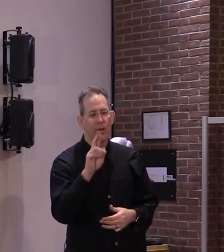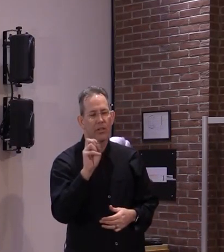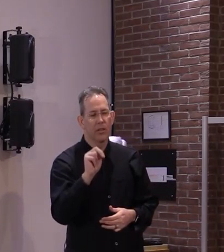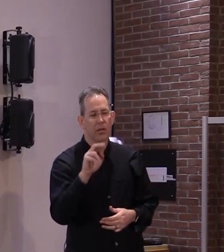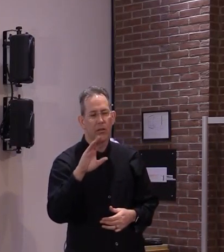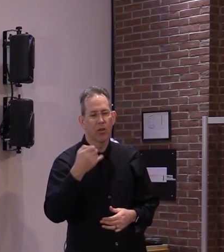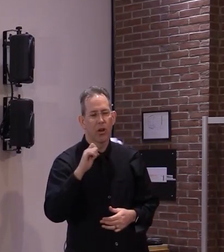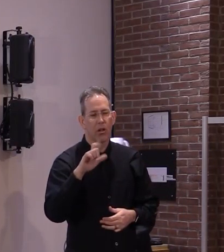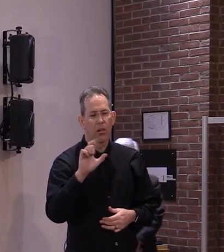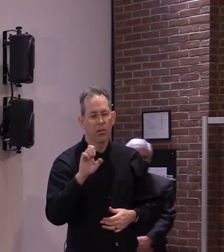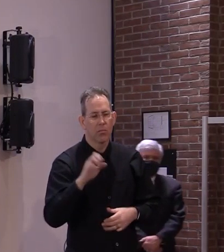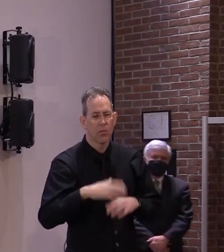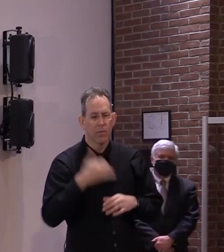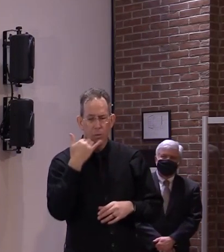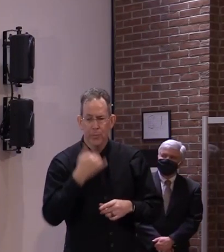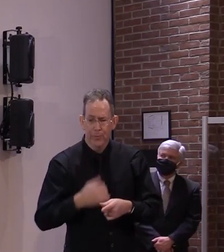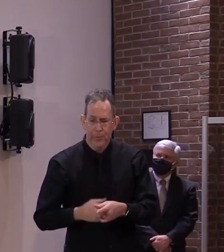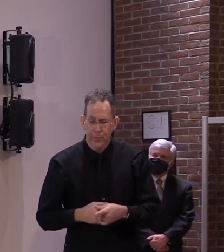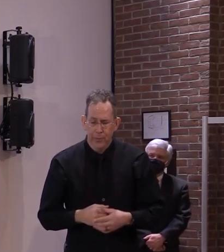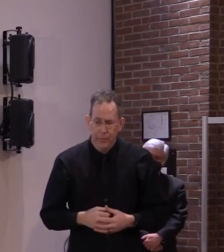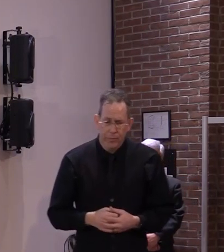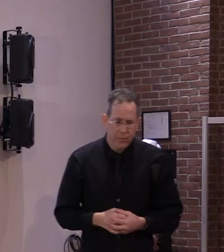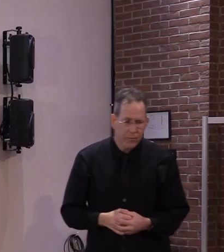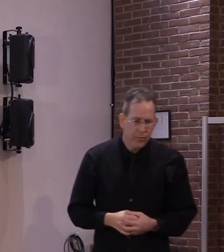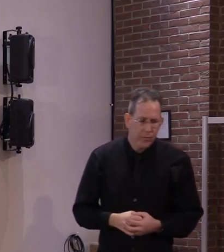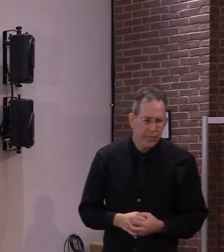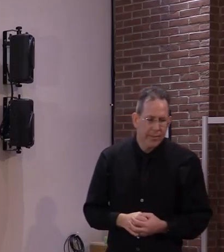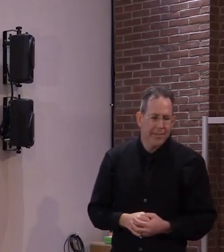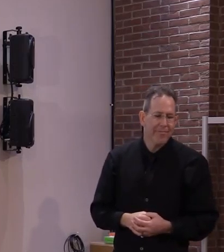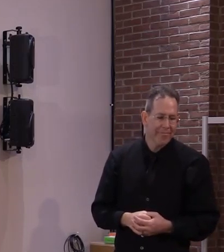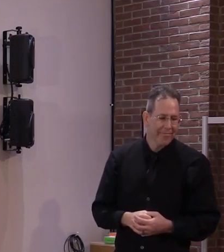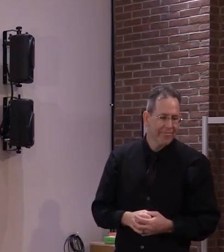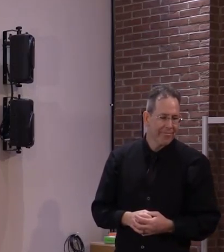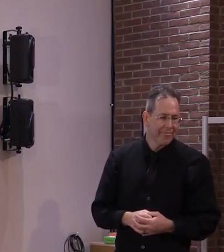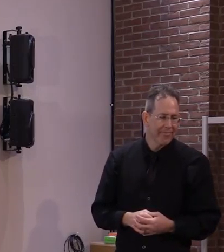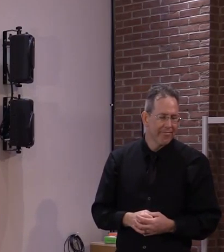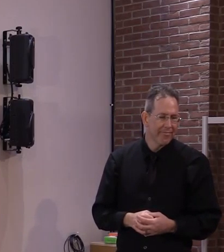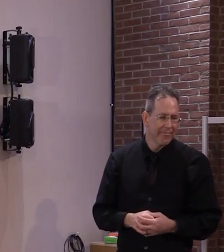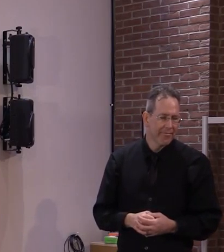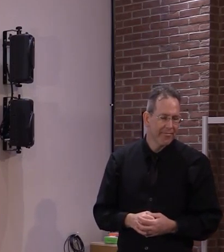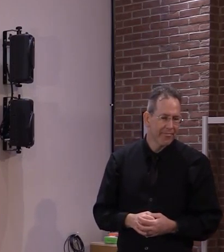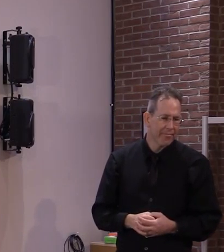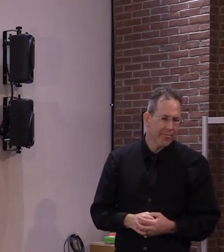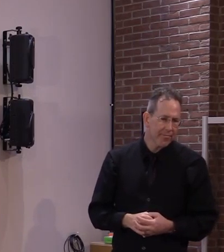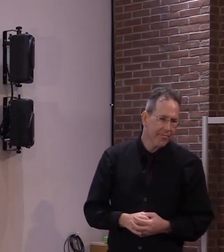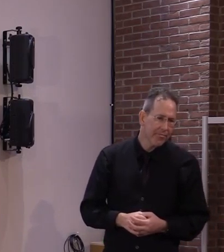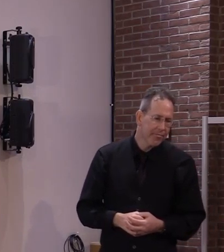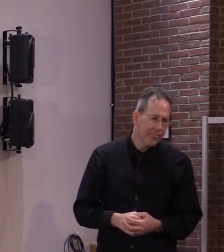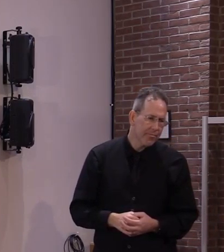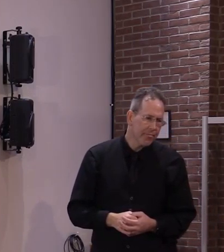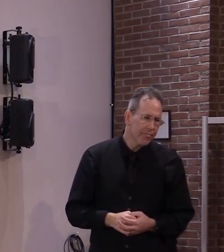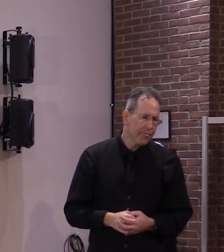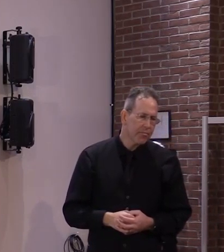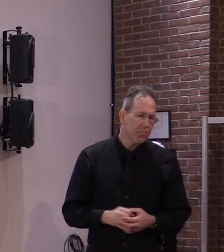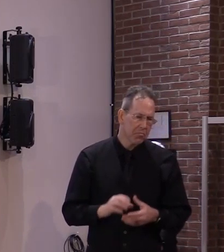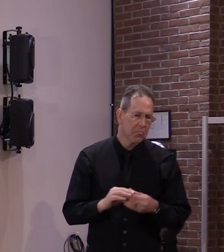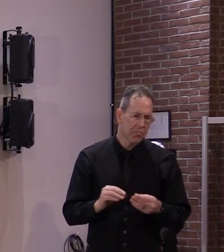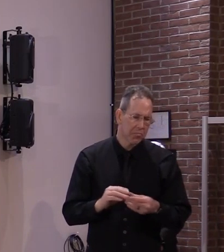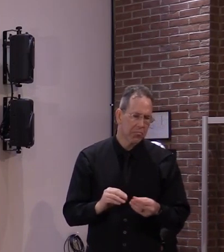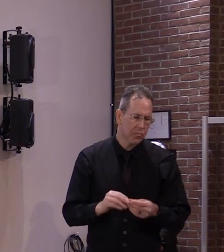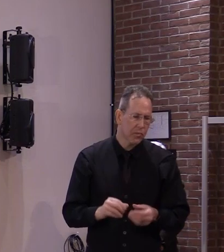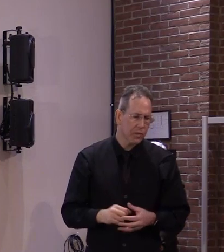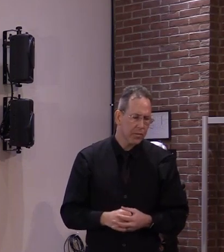I guess it's afternoon. I am curious, last week, Dr.